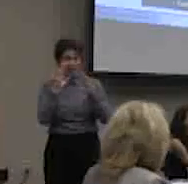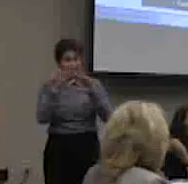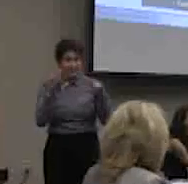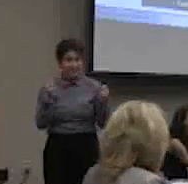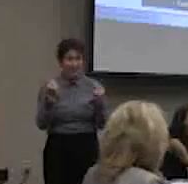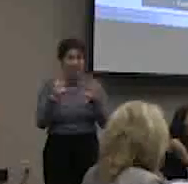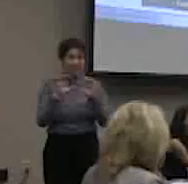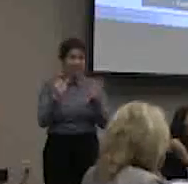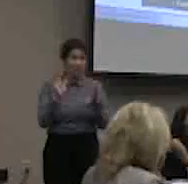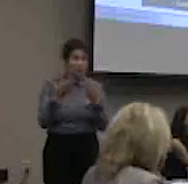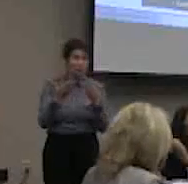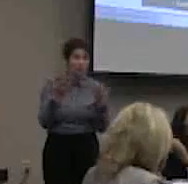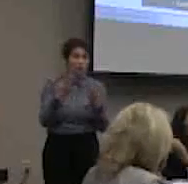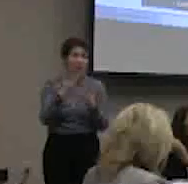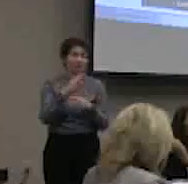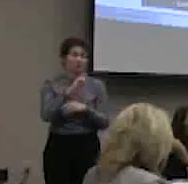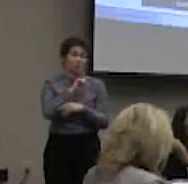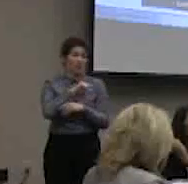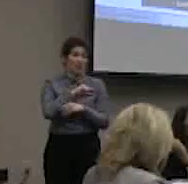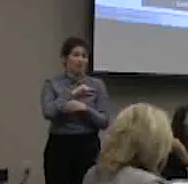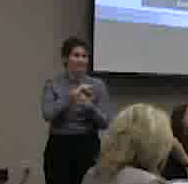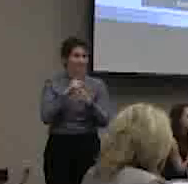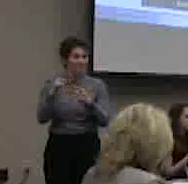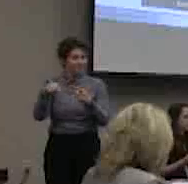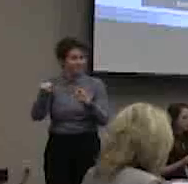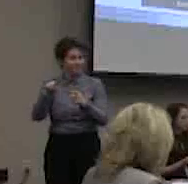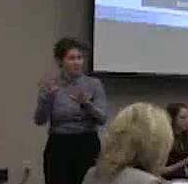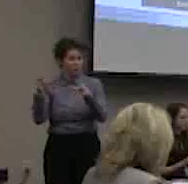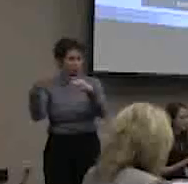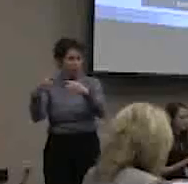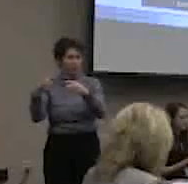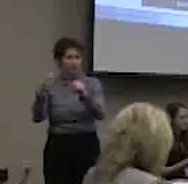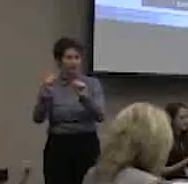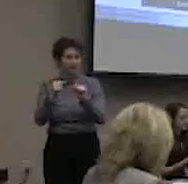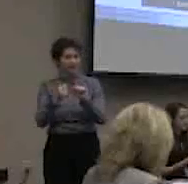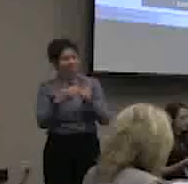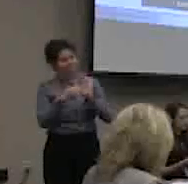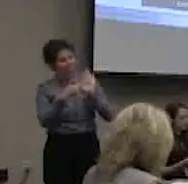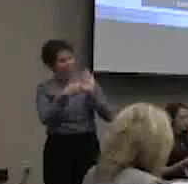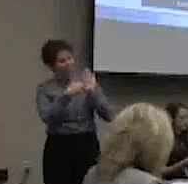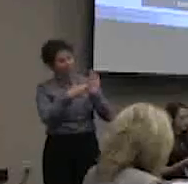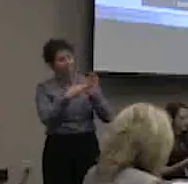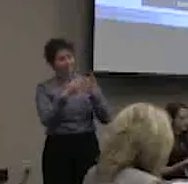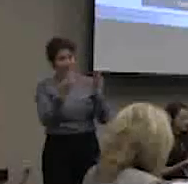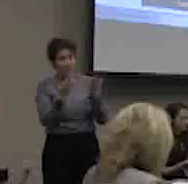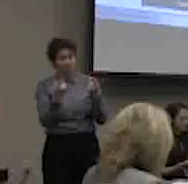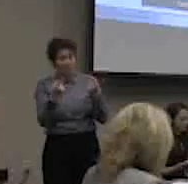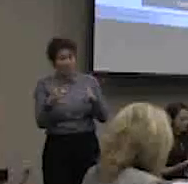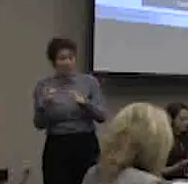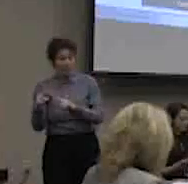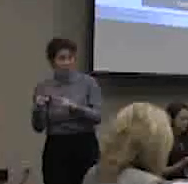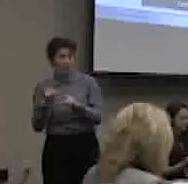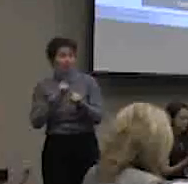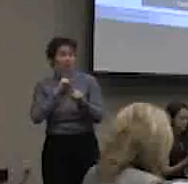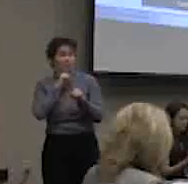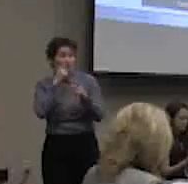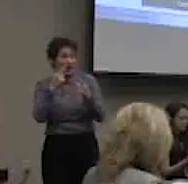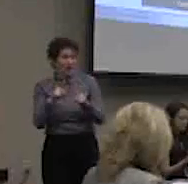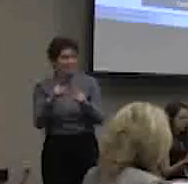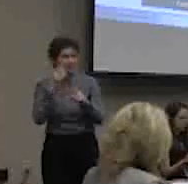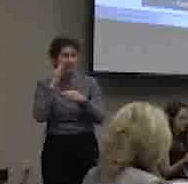quality. They are the group that is saying, here's the current state, here's what should be true. Business